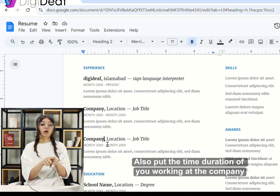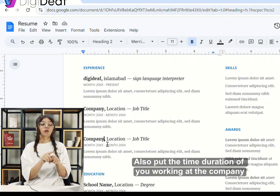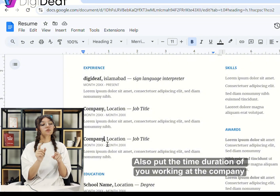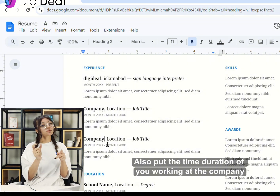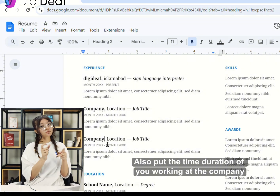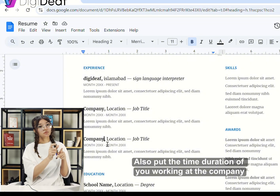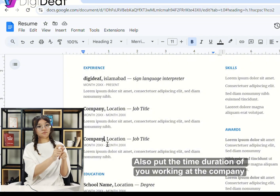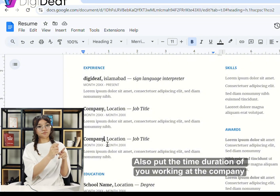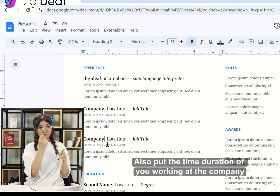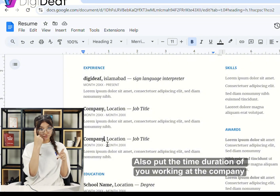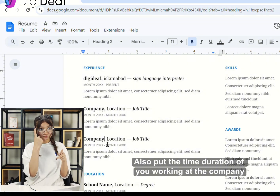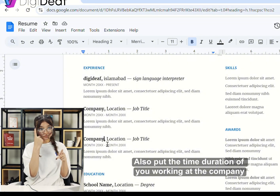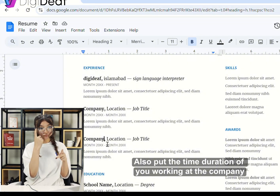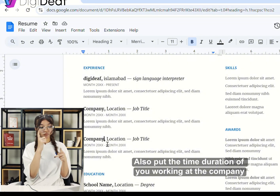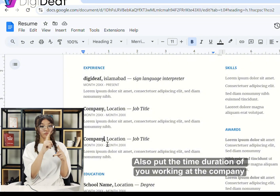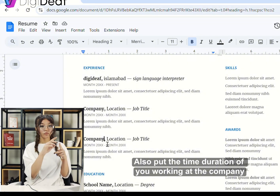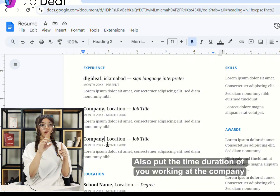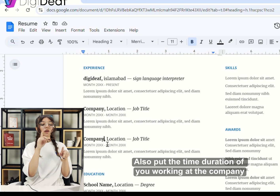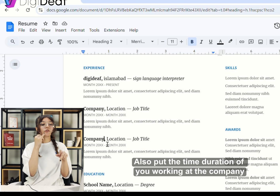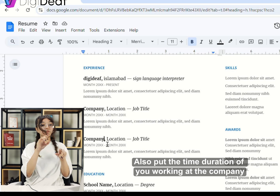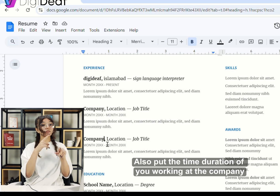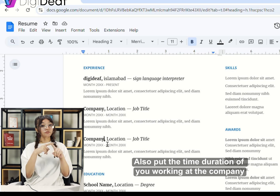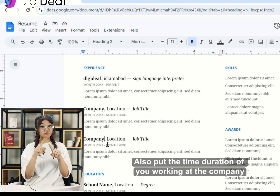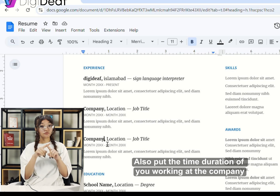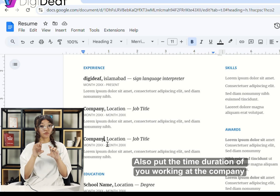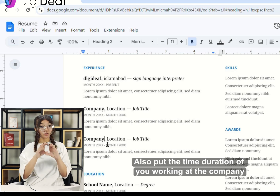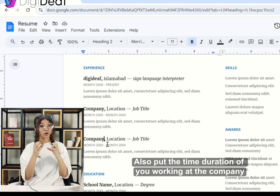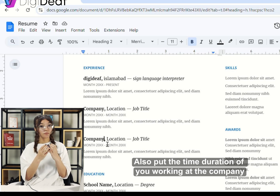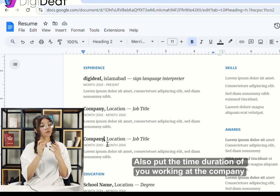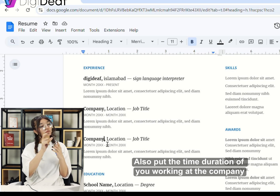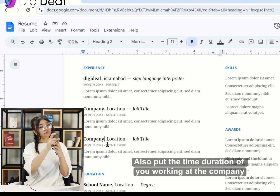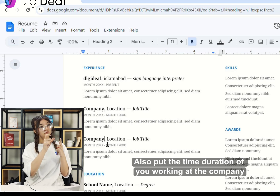Also, put the time duration of you working at the company.